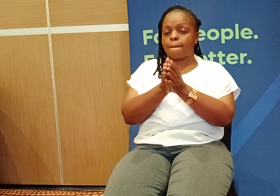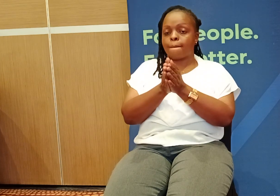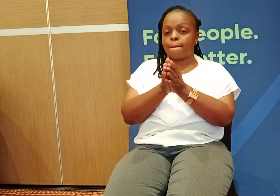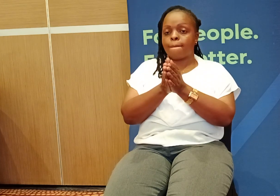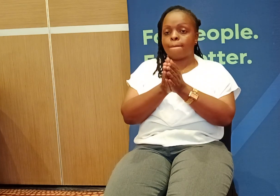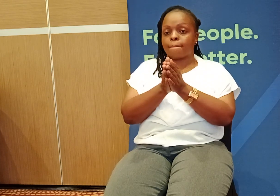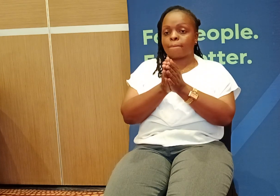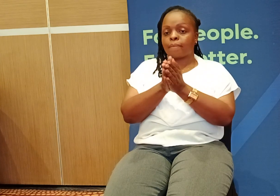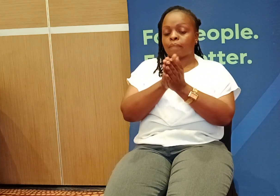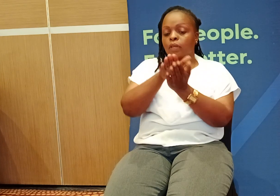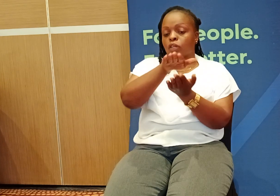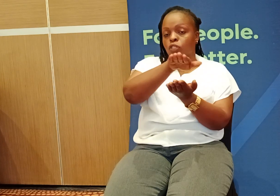stock of